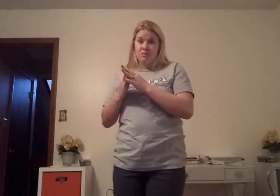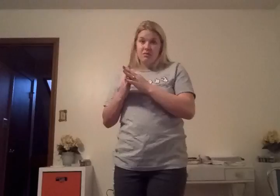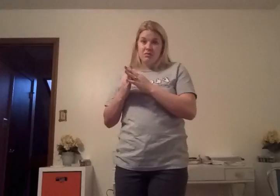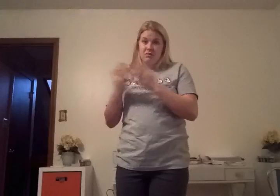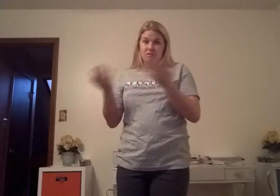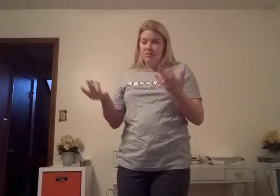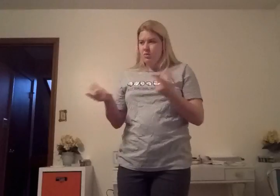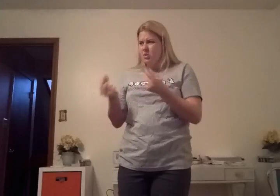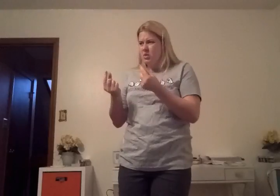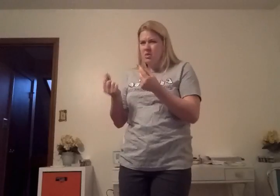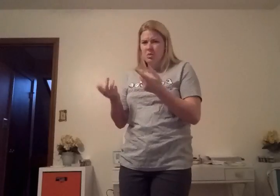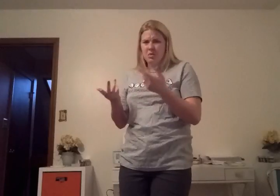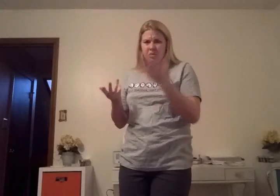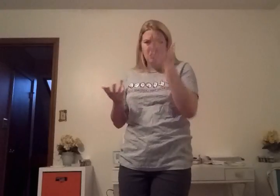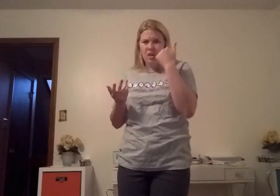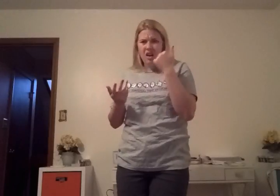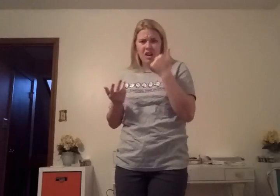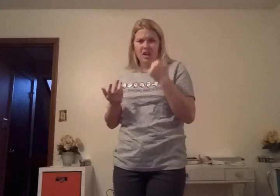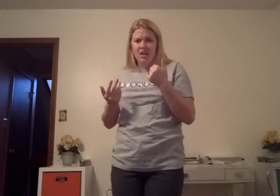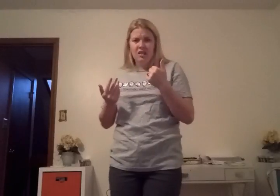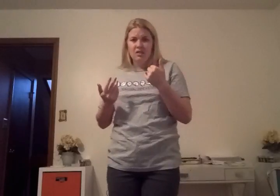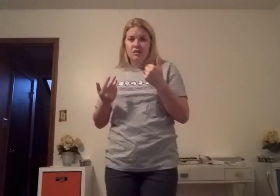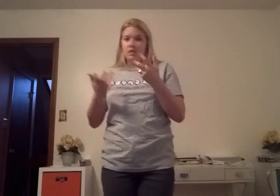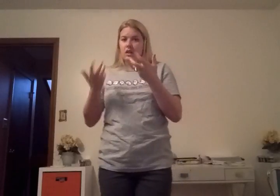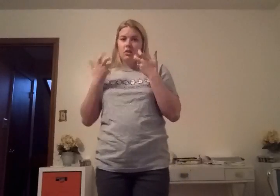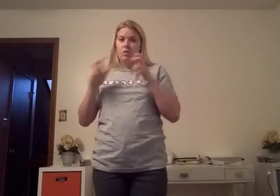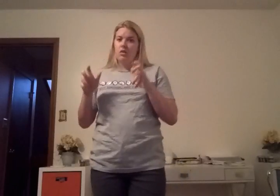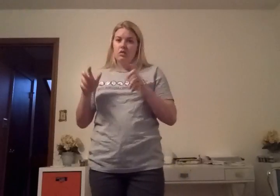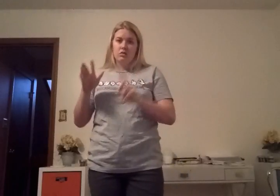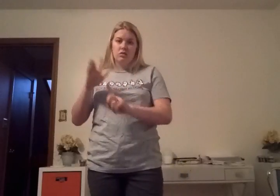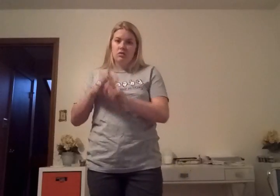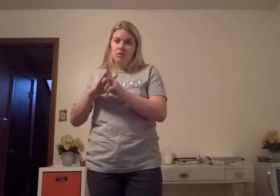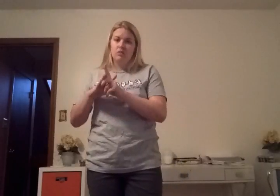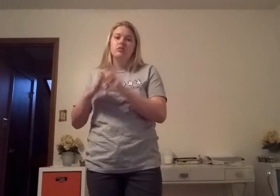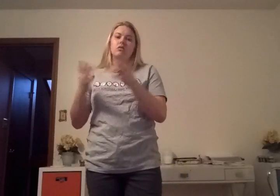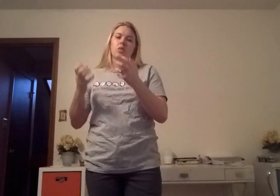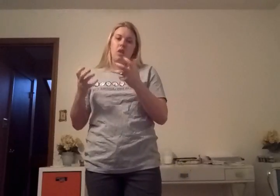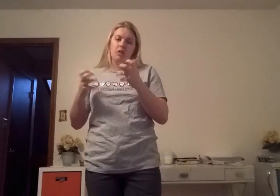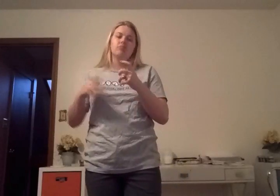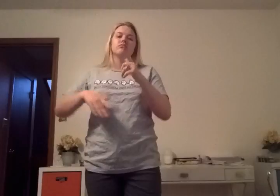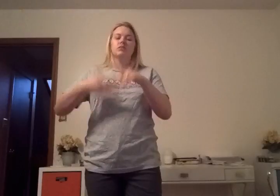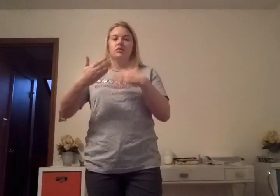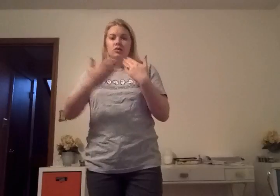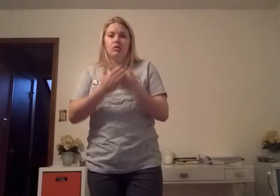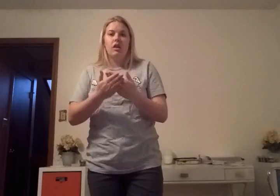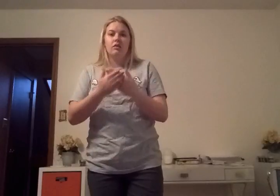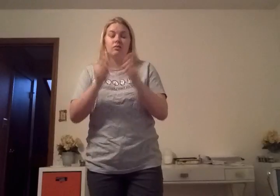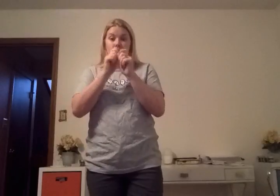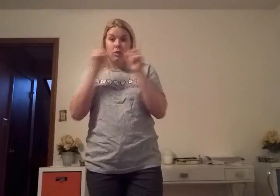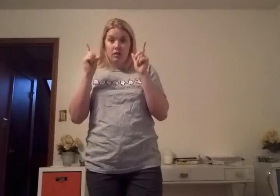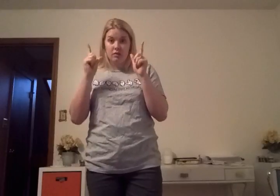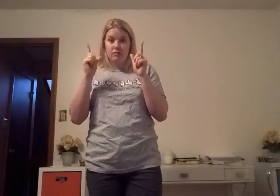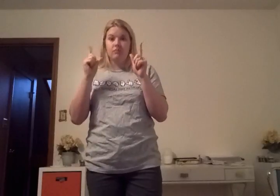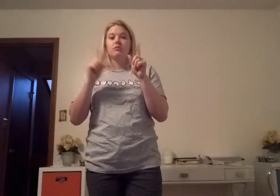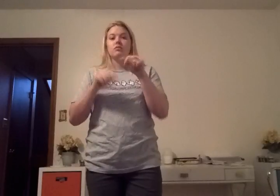you doing?" My mom didn't want to be there until I woke up. She loves Selena, and so she was torn. Before